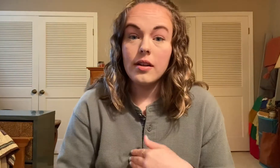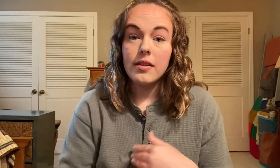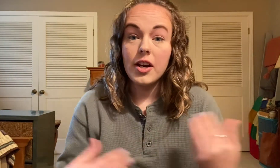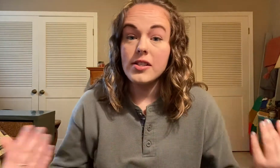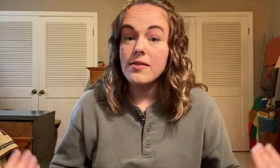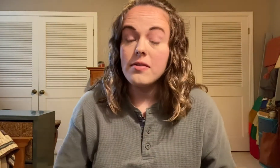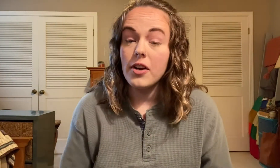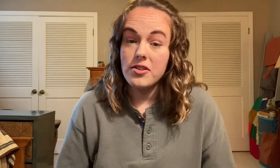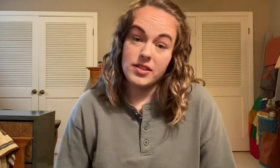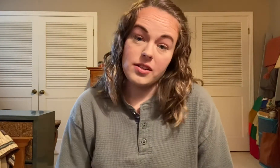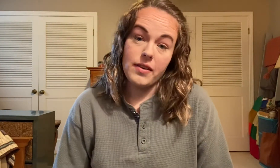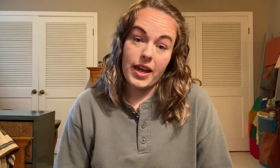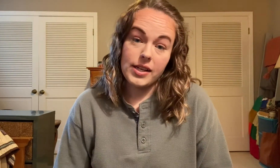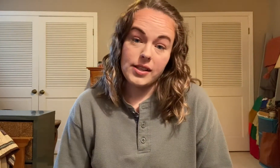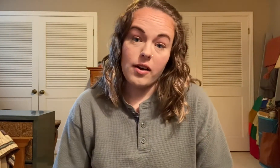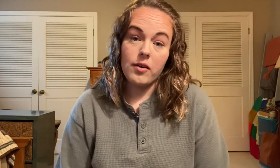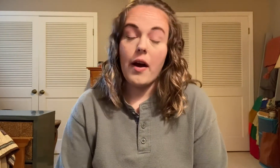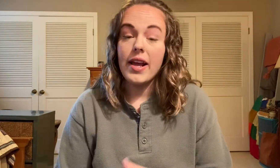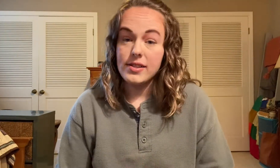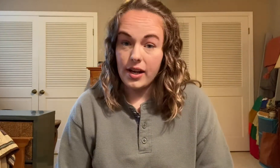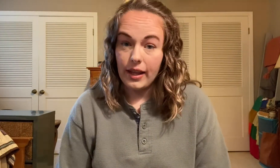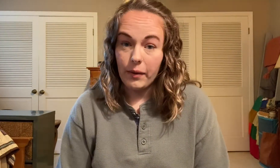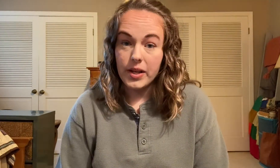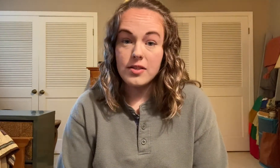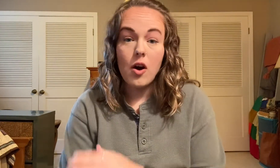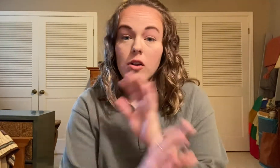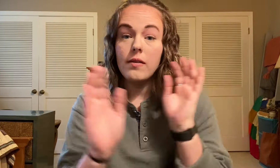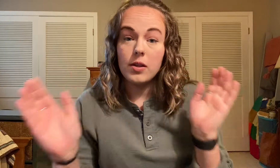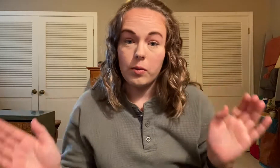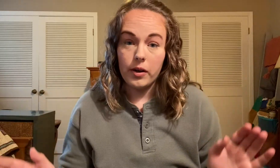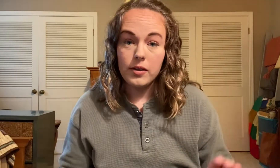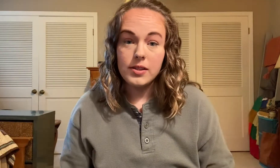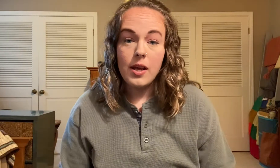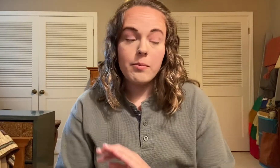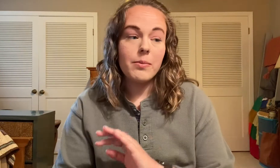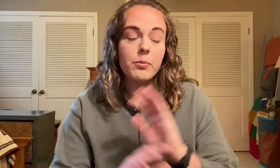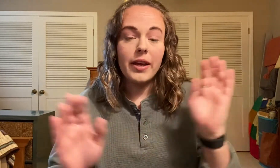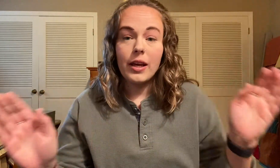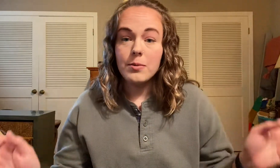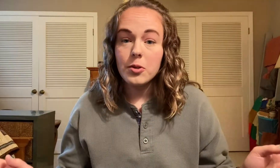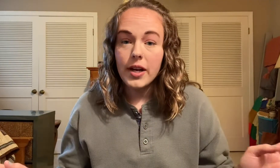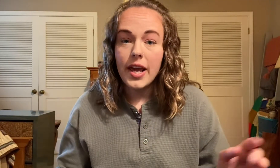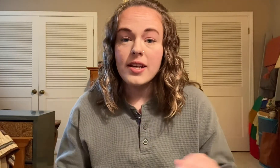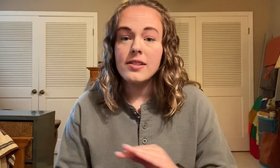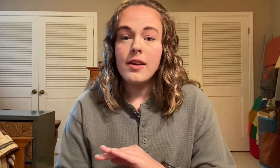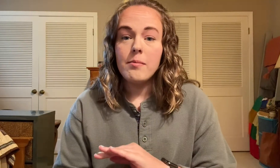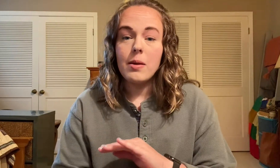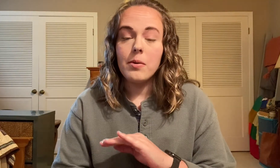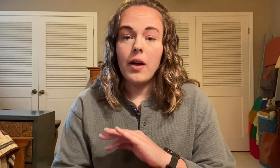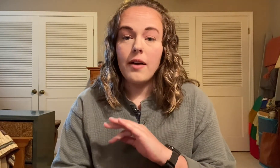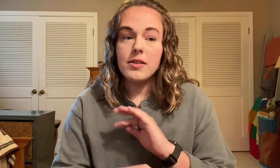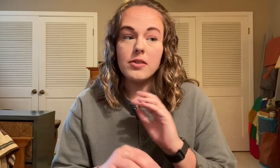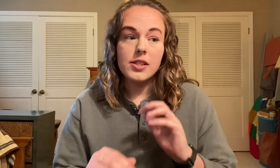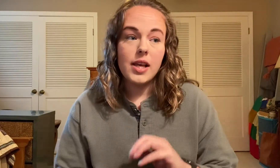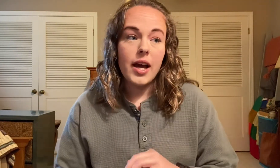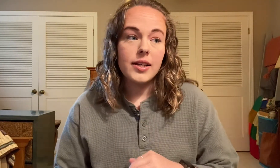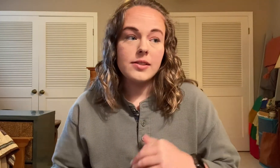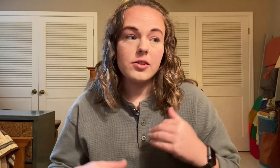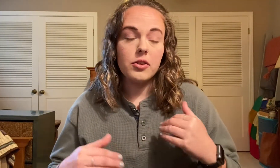There are different versions of ASL and sign language all over the world. People make up shorthand, people have different signs to